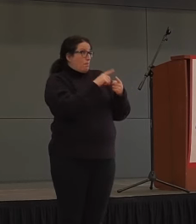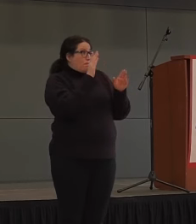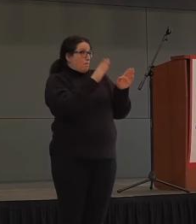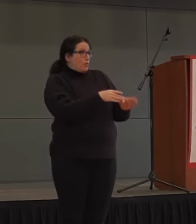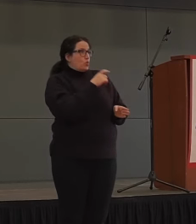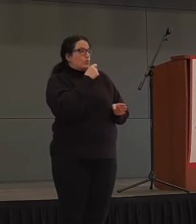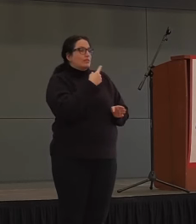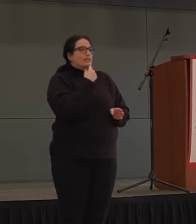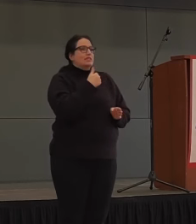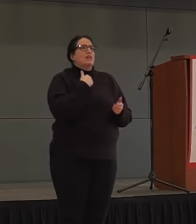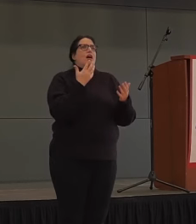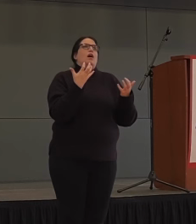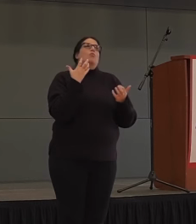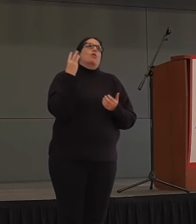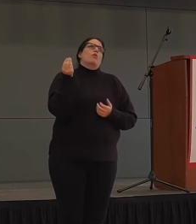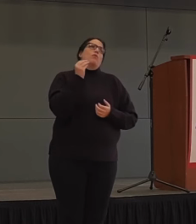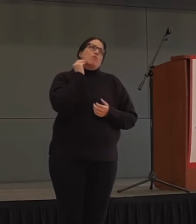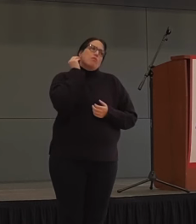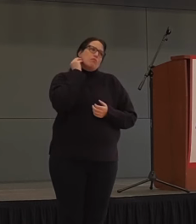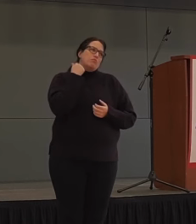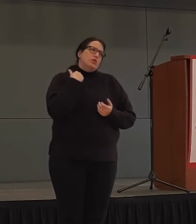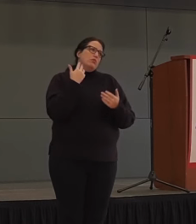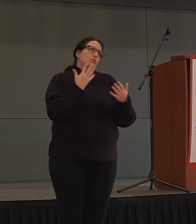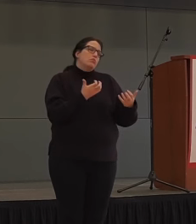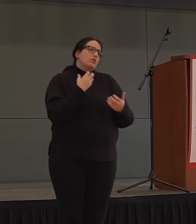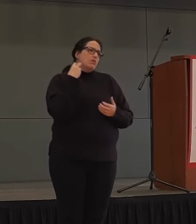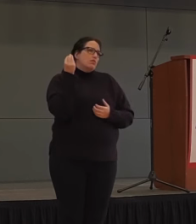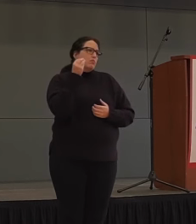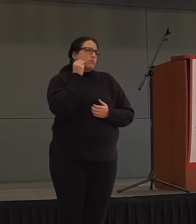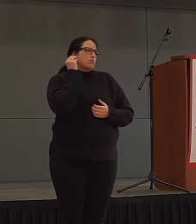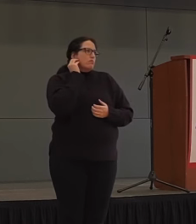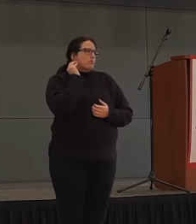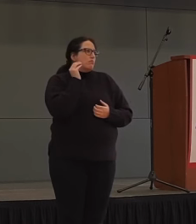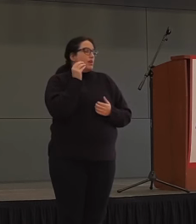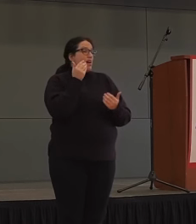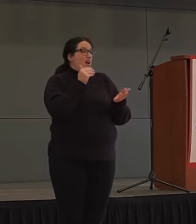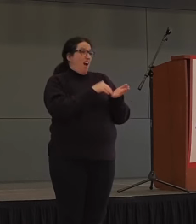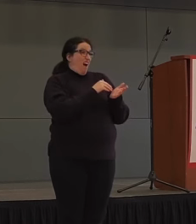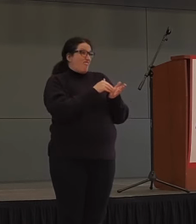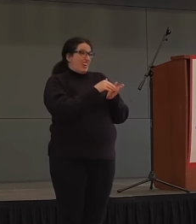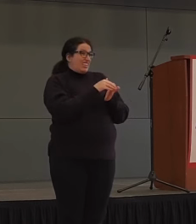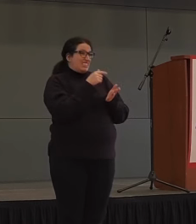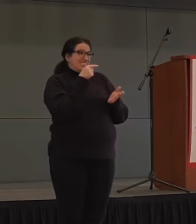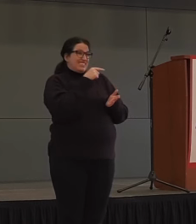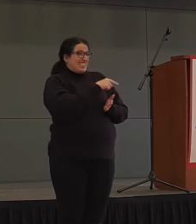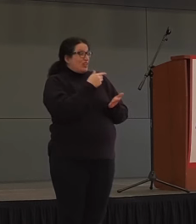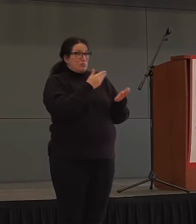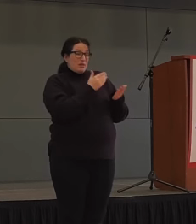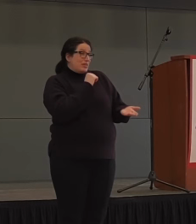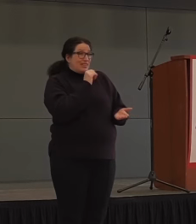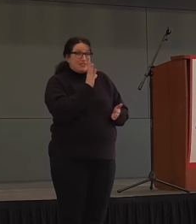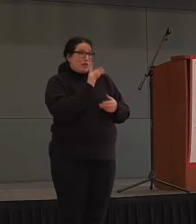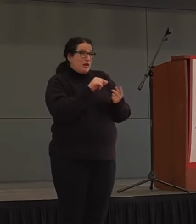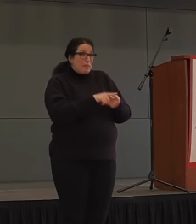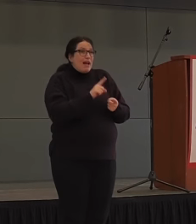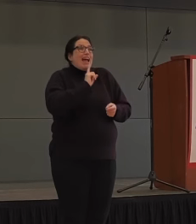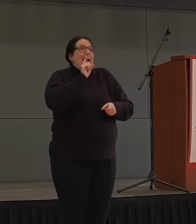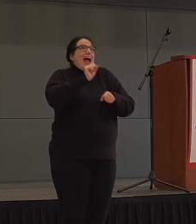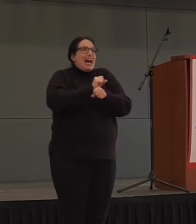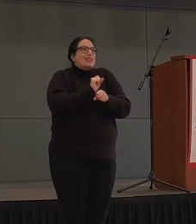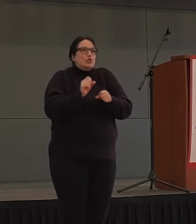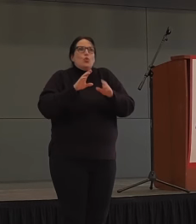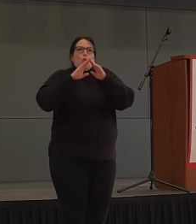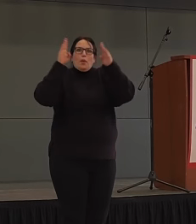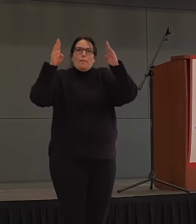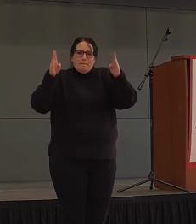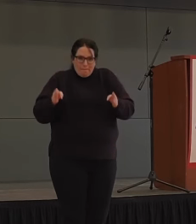I want to go home, a lot of times they may not be talking about a physical building. They may